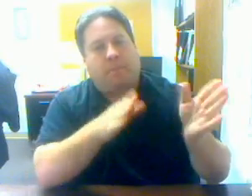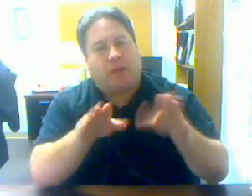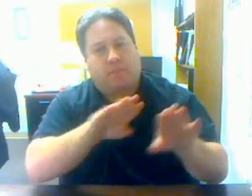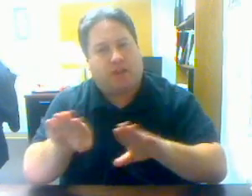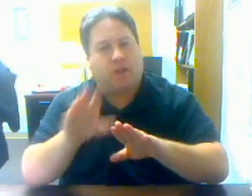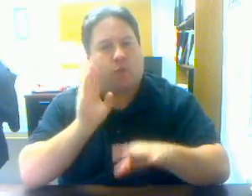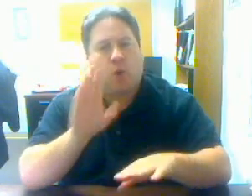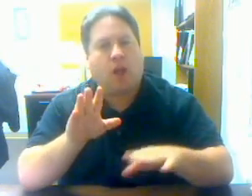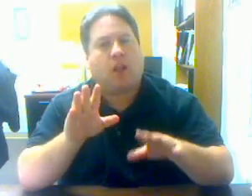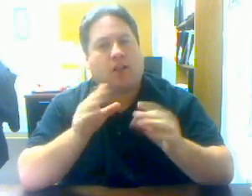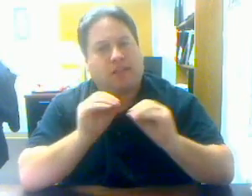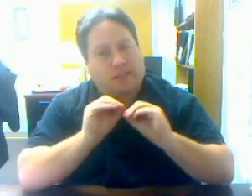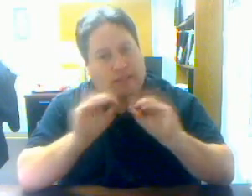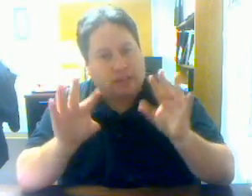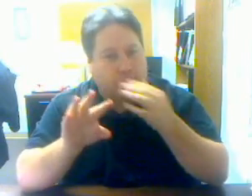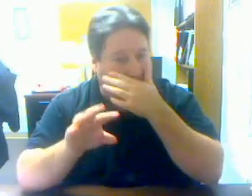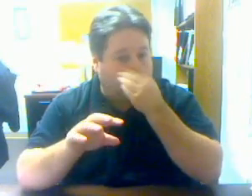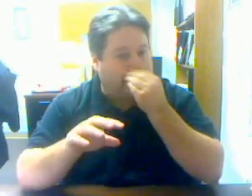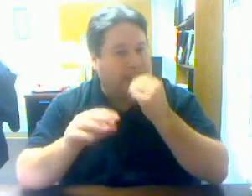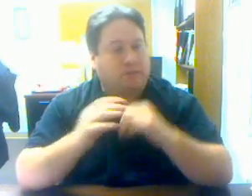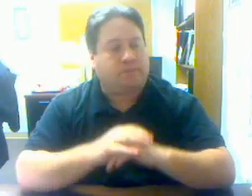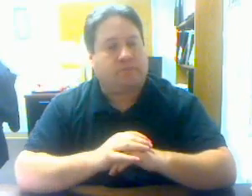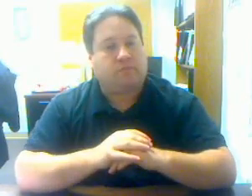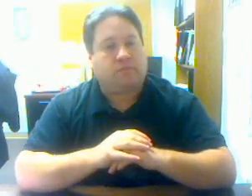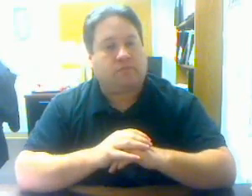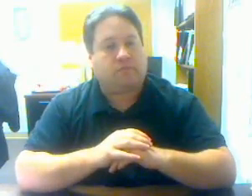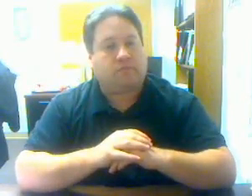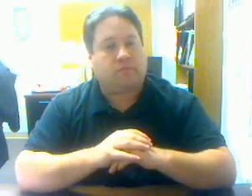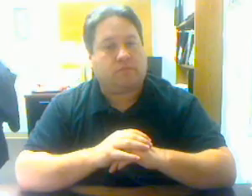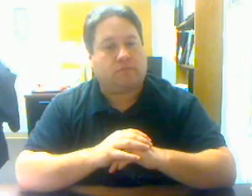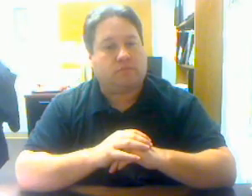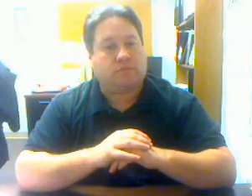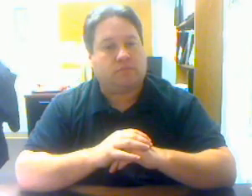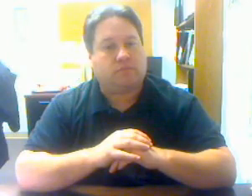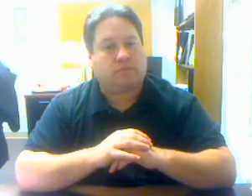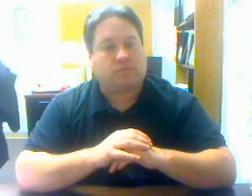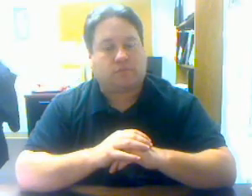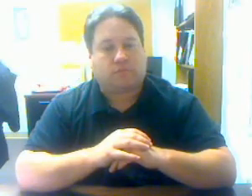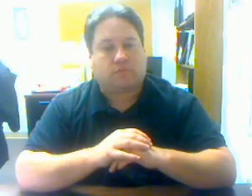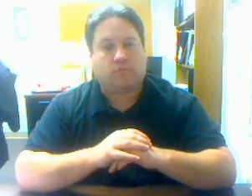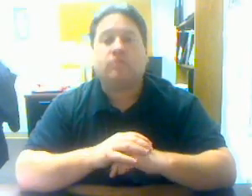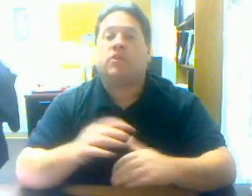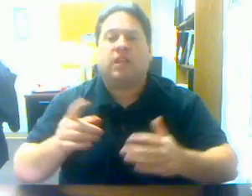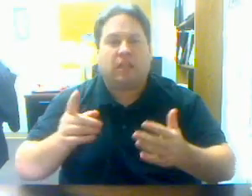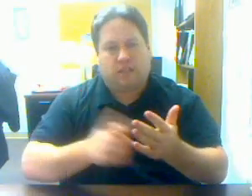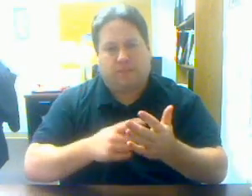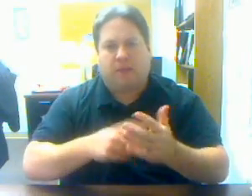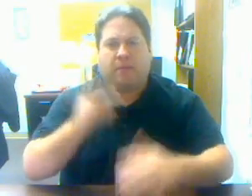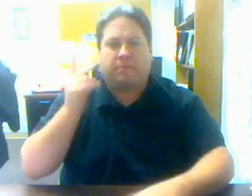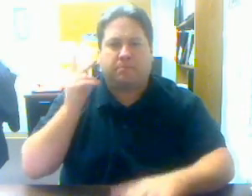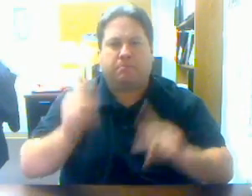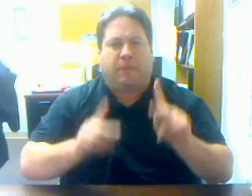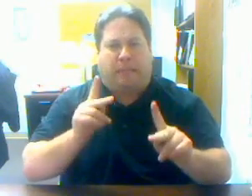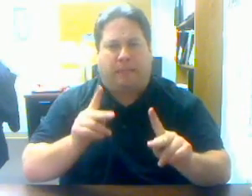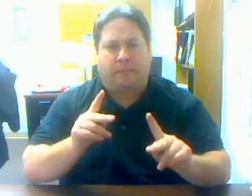So something that's a common phenomenon that we might see is when somebody reacts to something that we can't see or we can't hear, and we